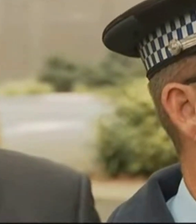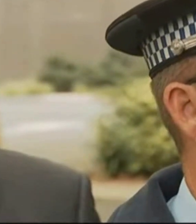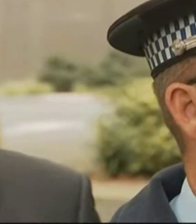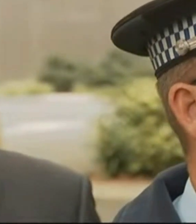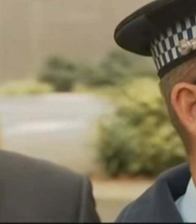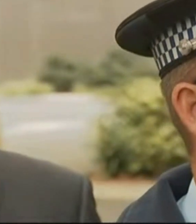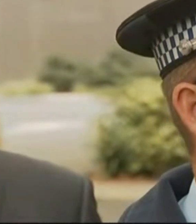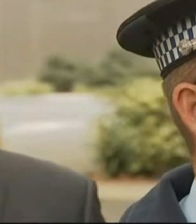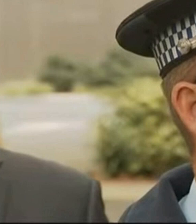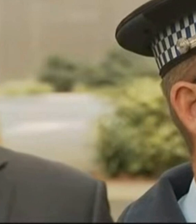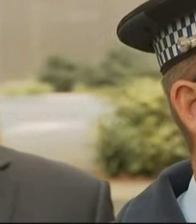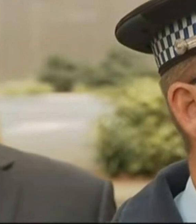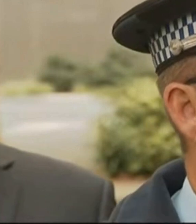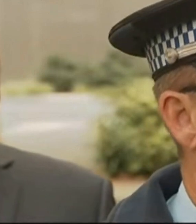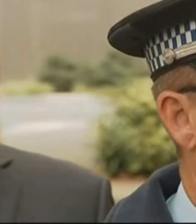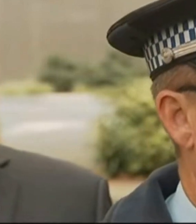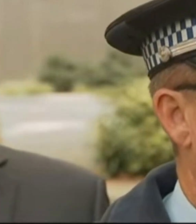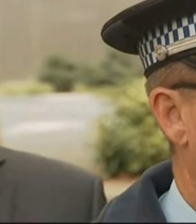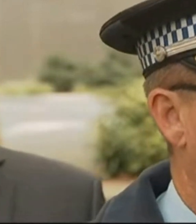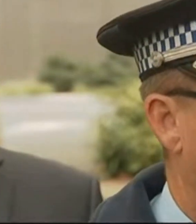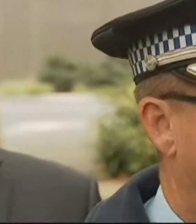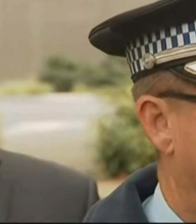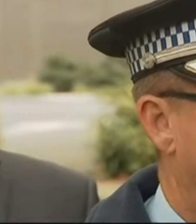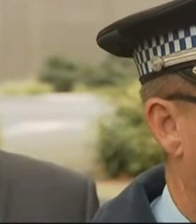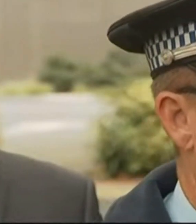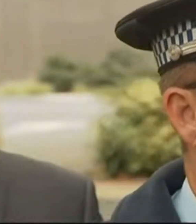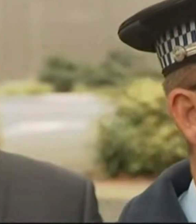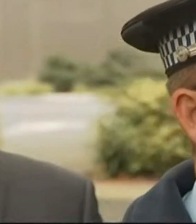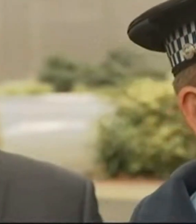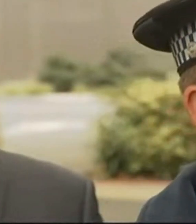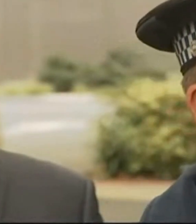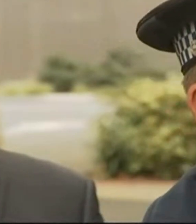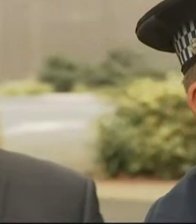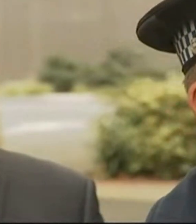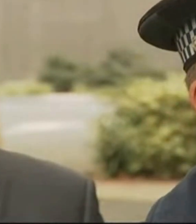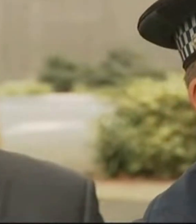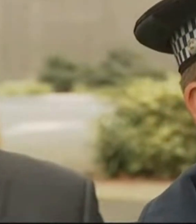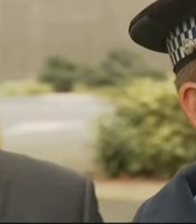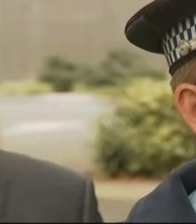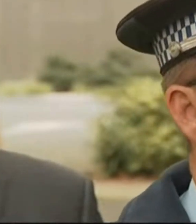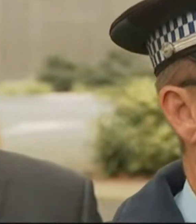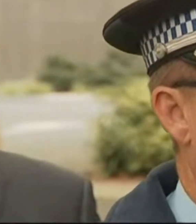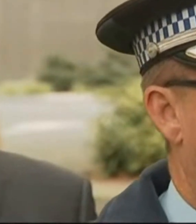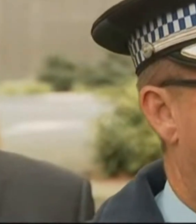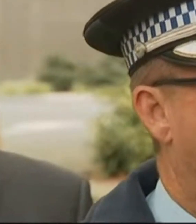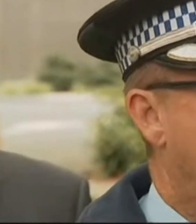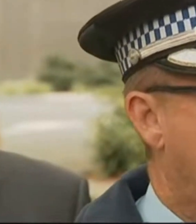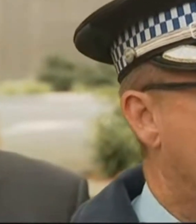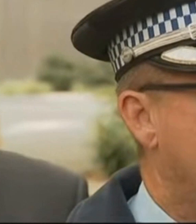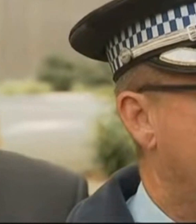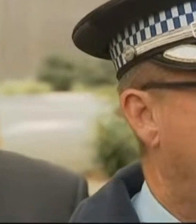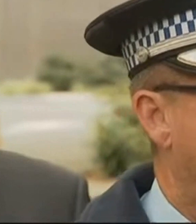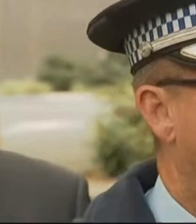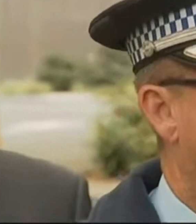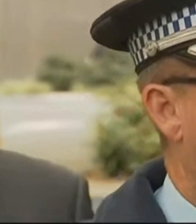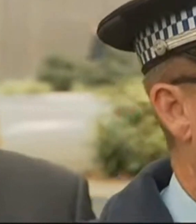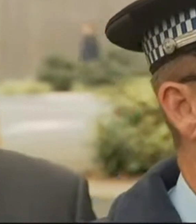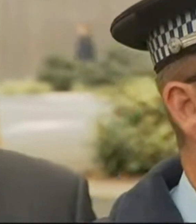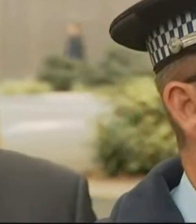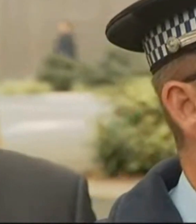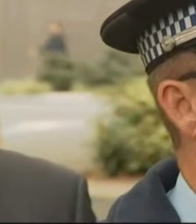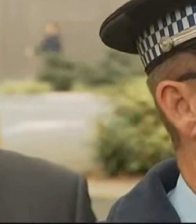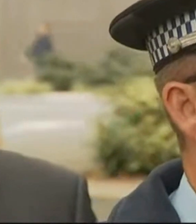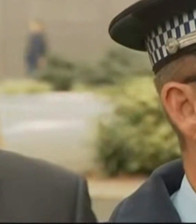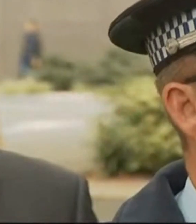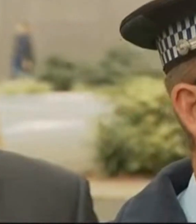to stop this again. Would it be possible for police to do random checks whether people actually are self-isolating when they're meant to? We are doing